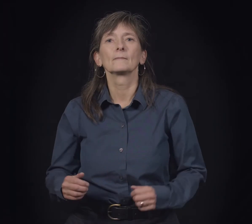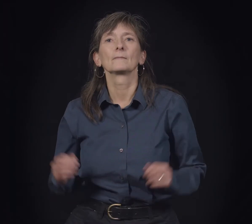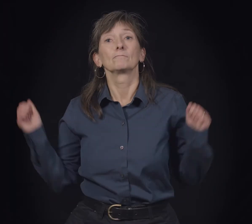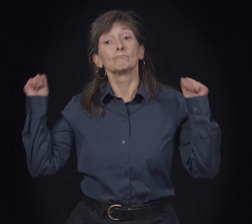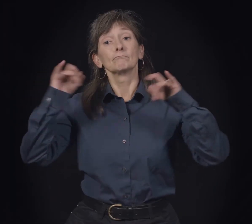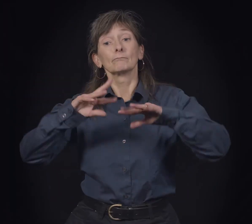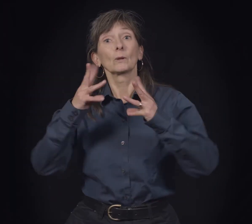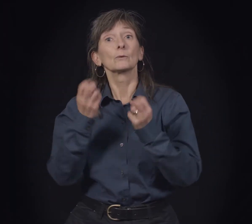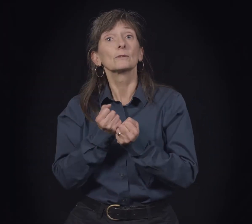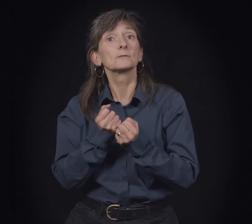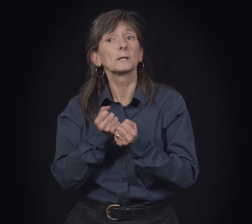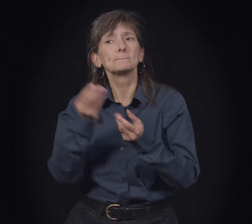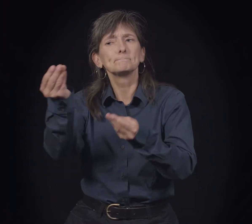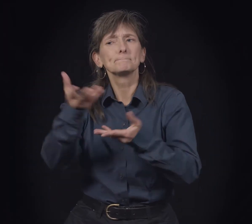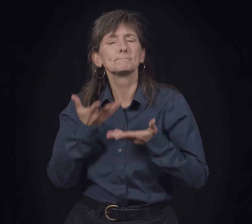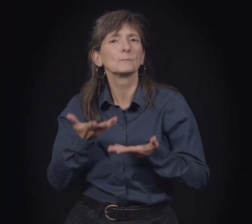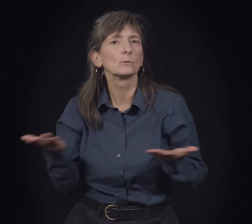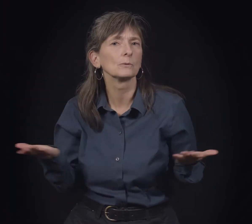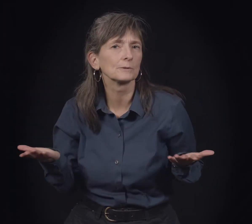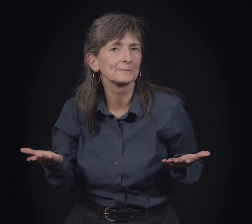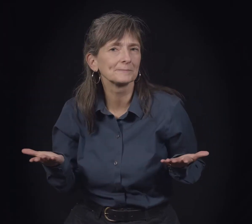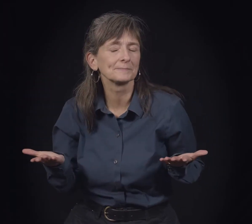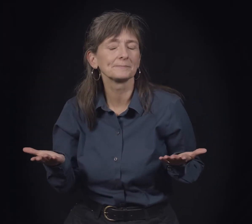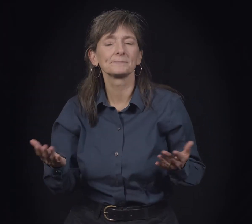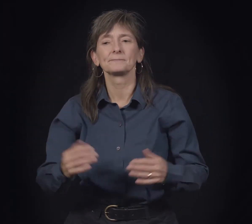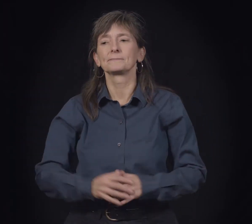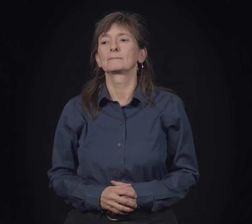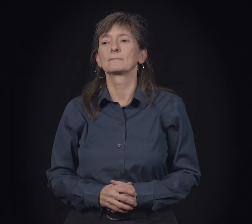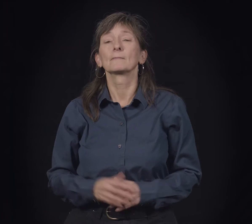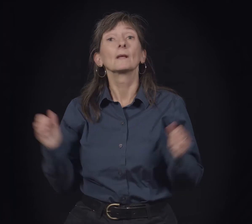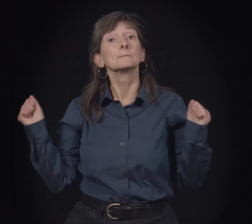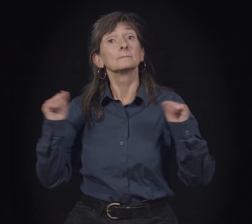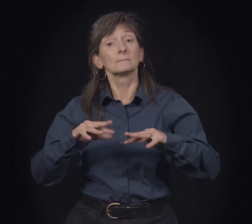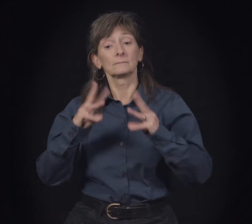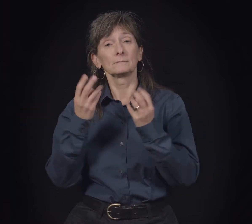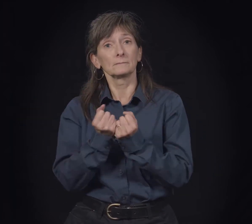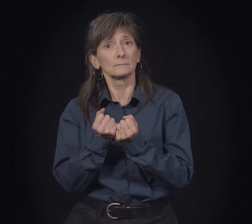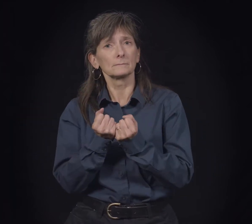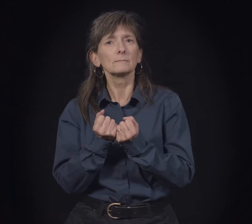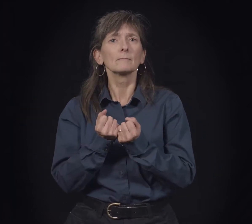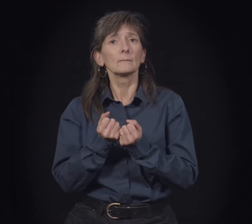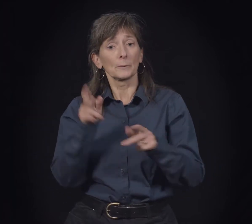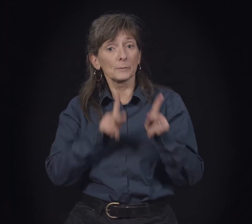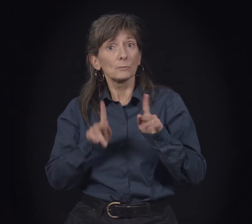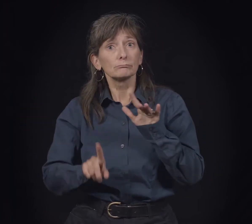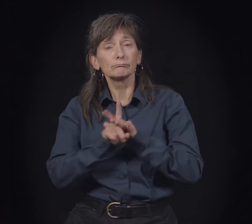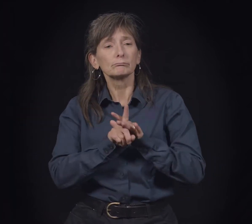Feedback from Symposium Workshop. During the Symposium Workshop, participants were asked a series of